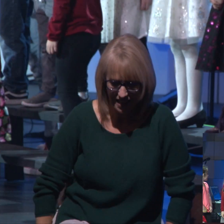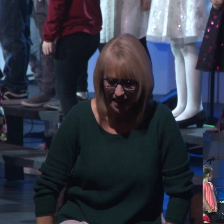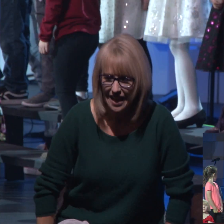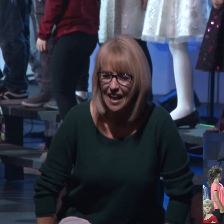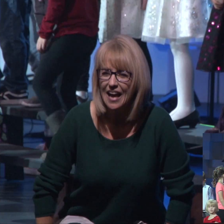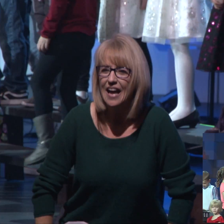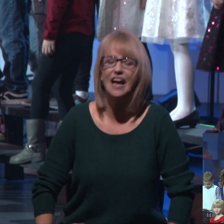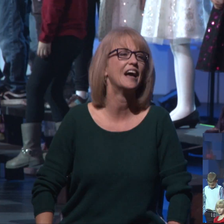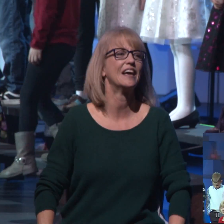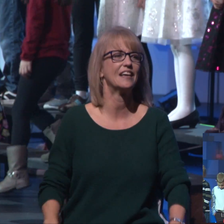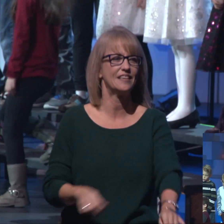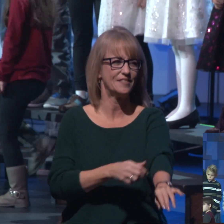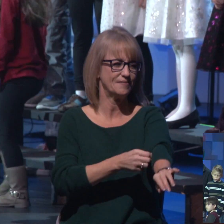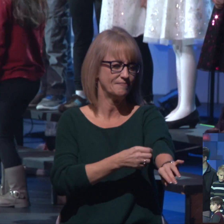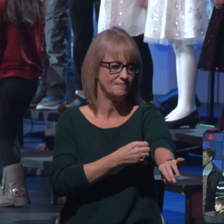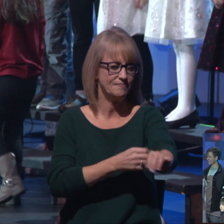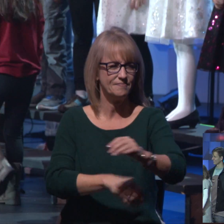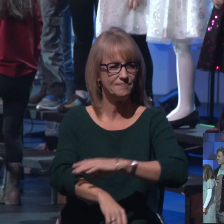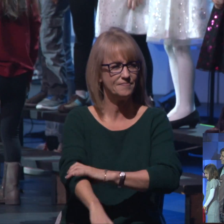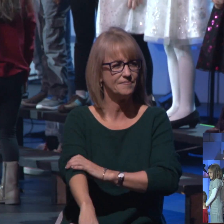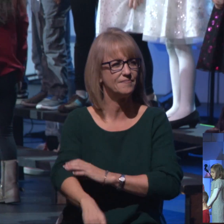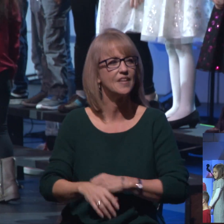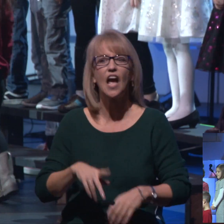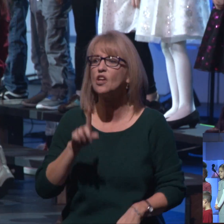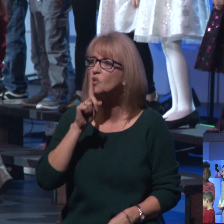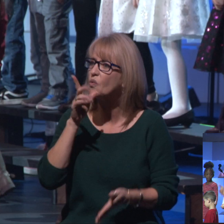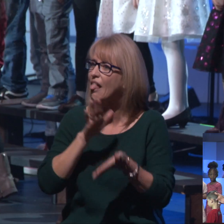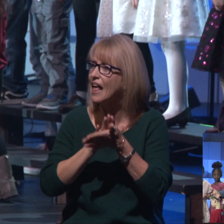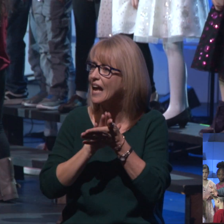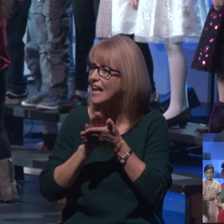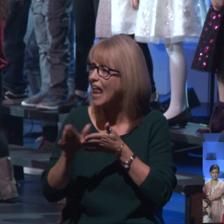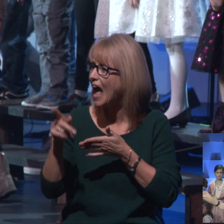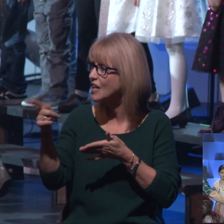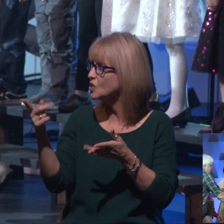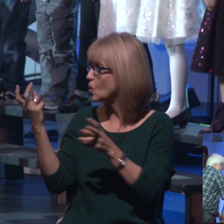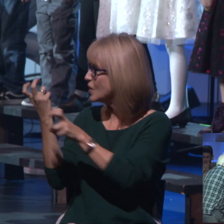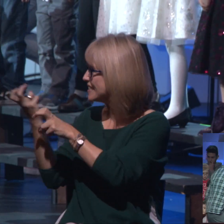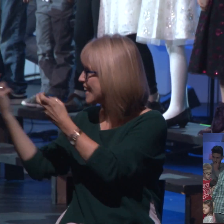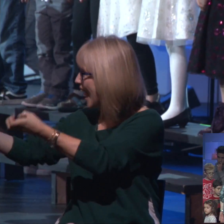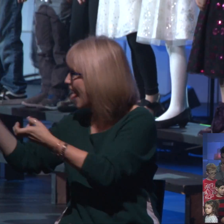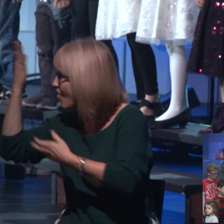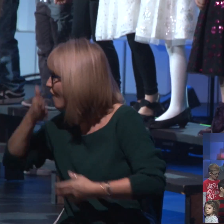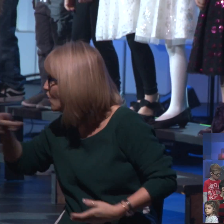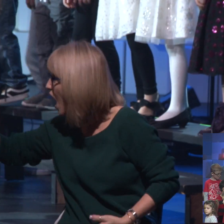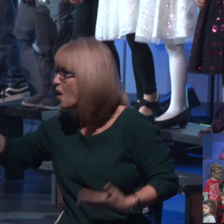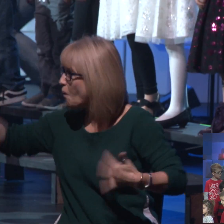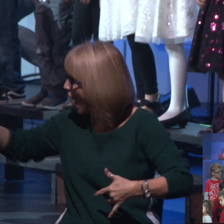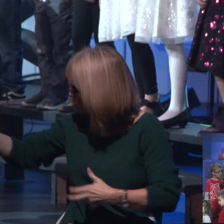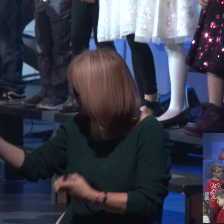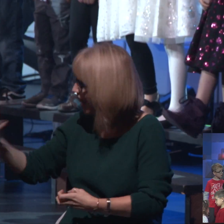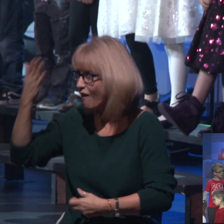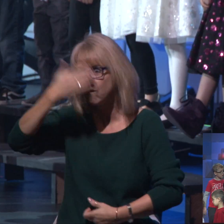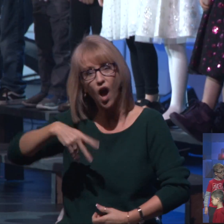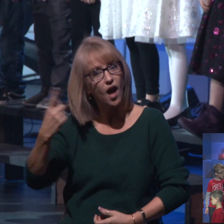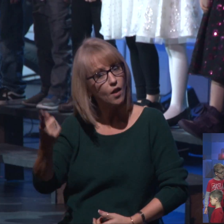fun. And it's really nice that you all chose to sit right down front to hear the sermon today. I really appreciate